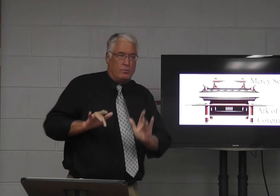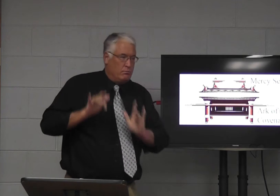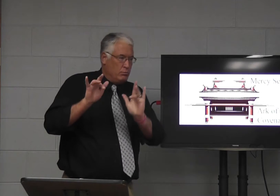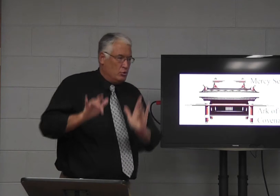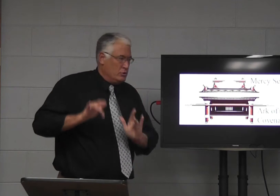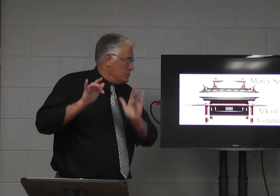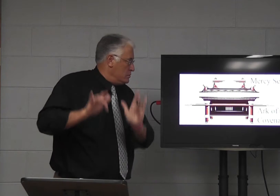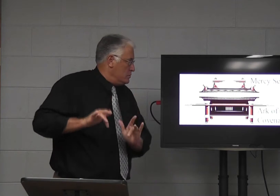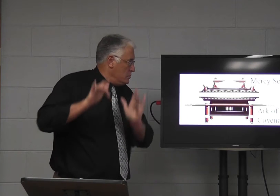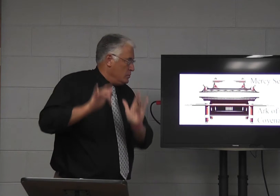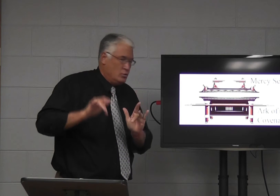talking about the cherub,